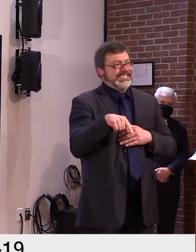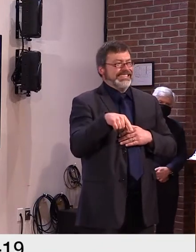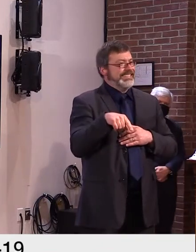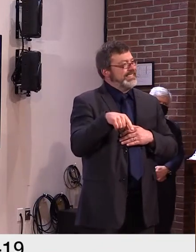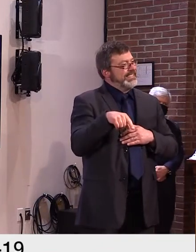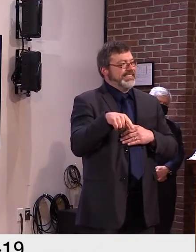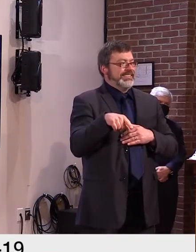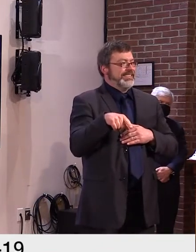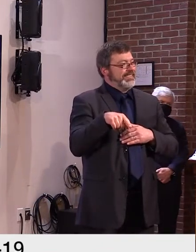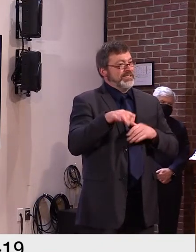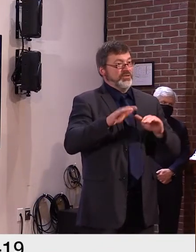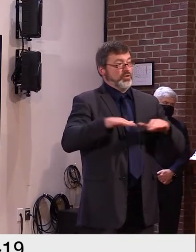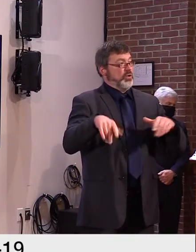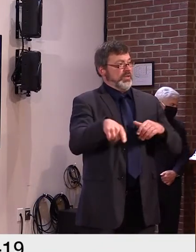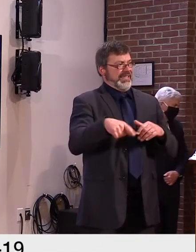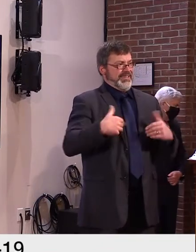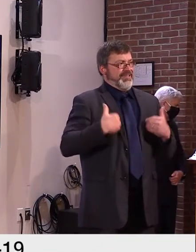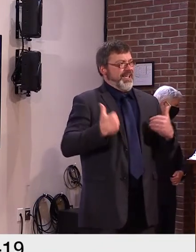6.